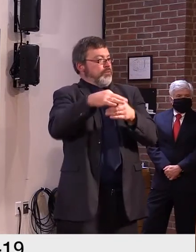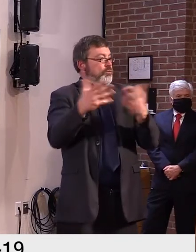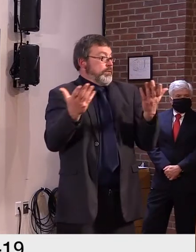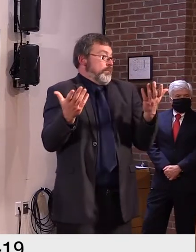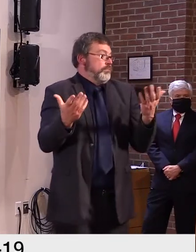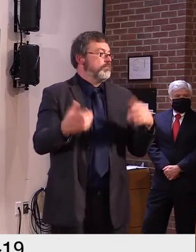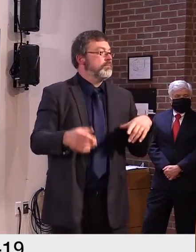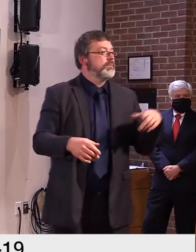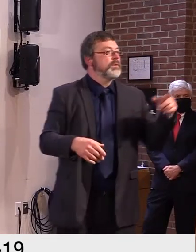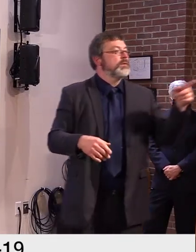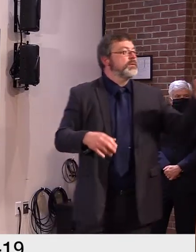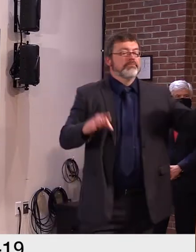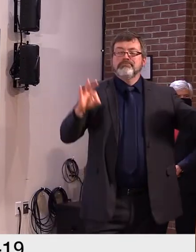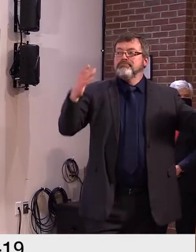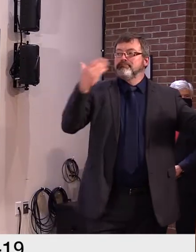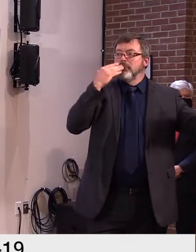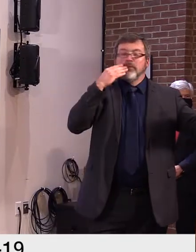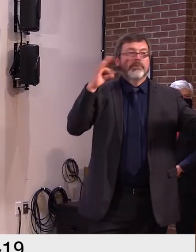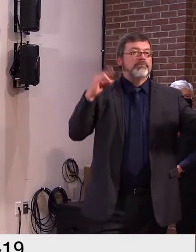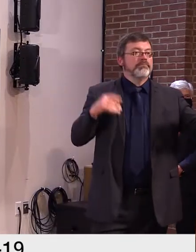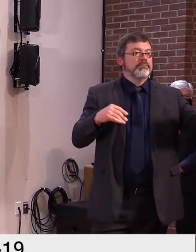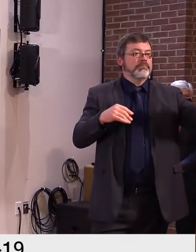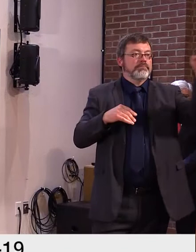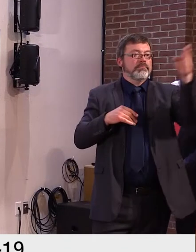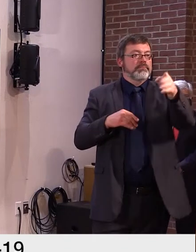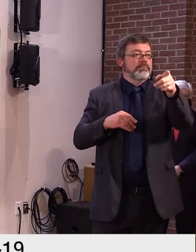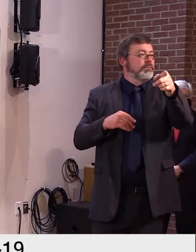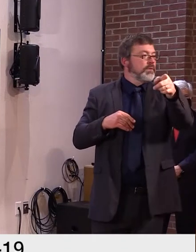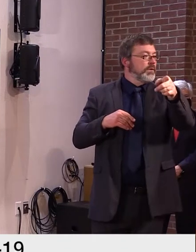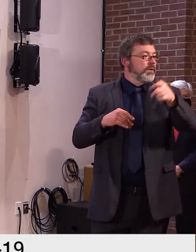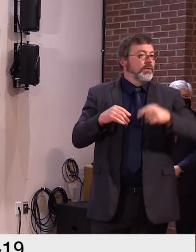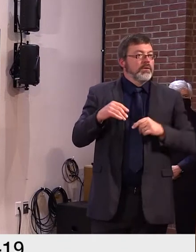Boy, I don't have anything